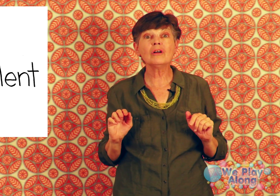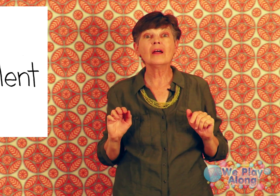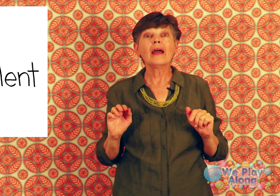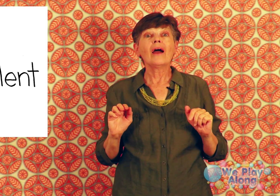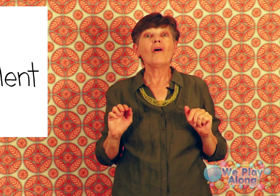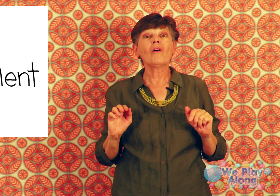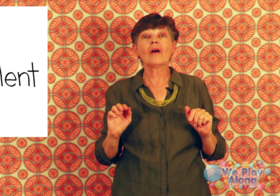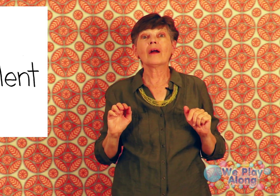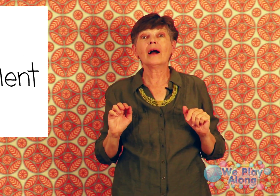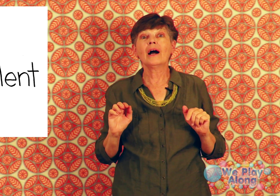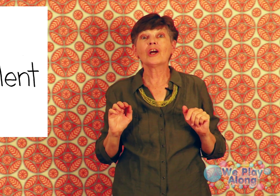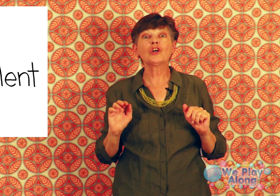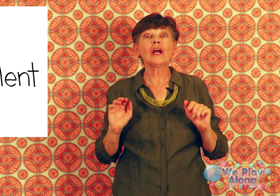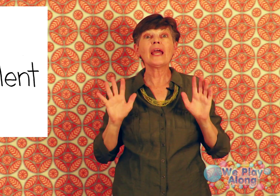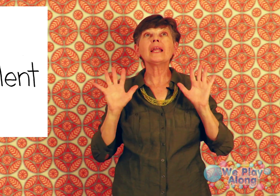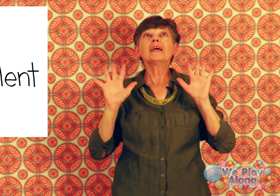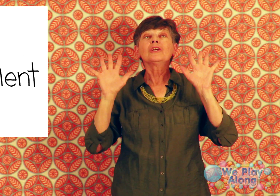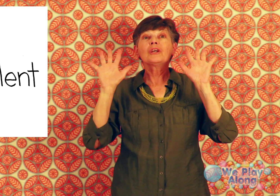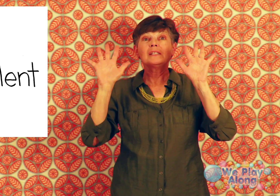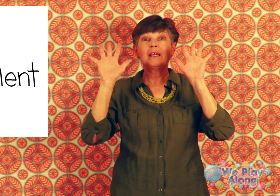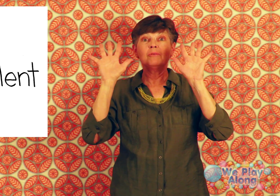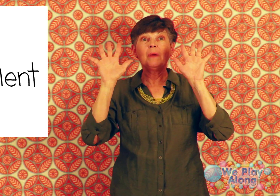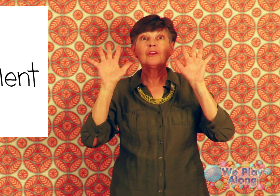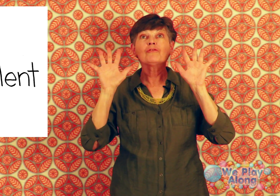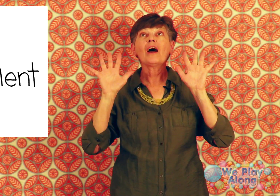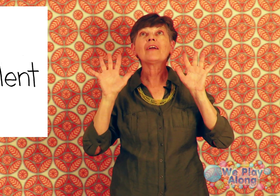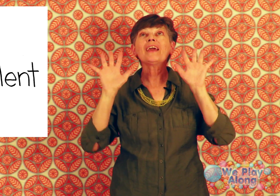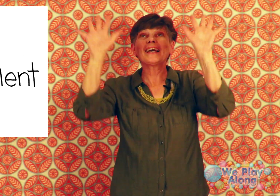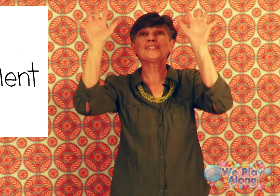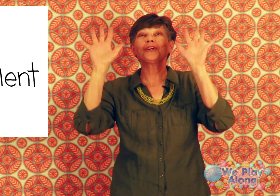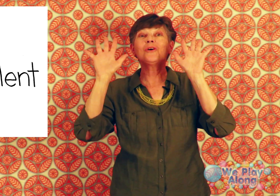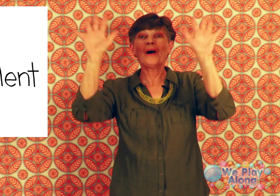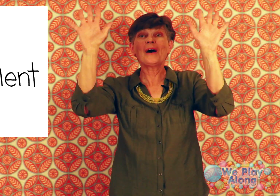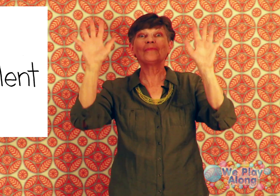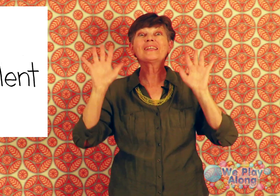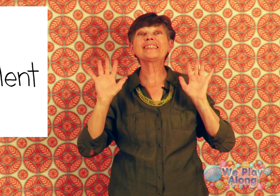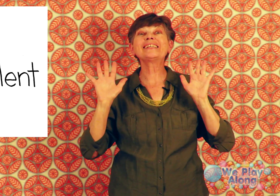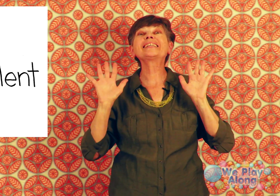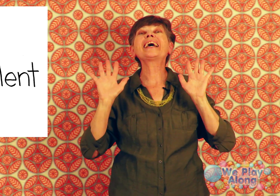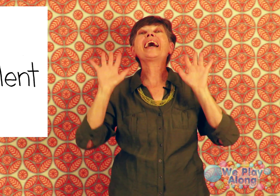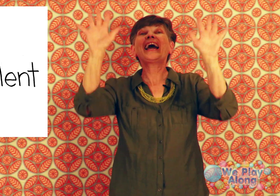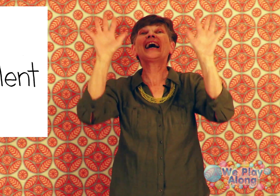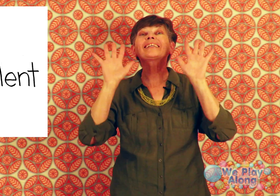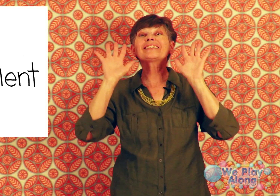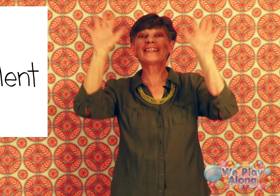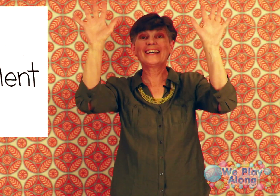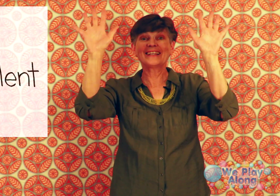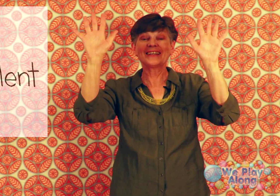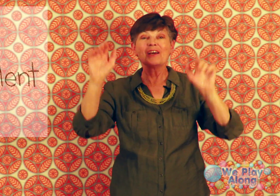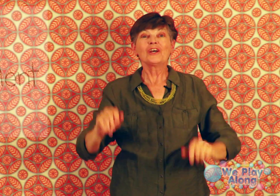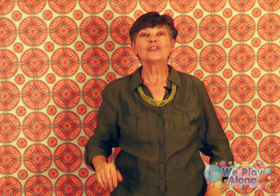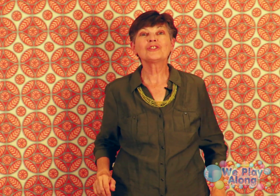wonderful or great. You're going to make your 5 hands and go up. This is excellent.